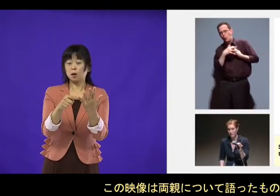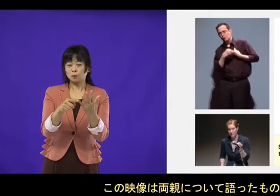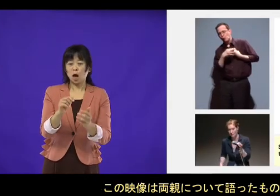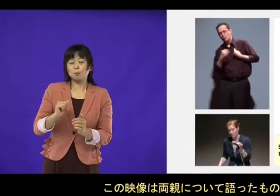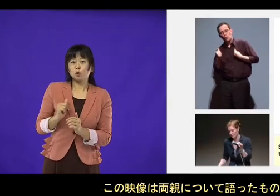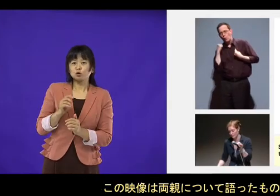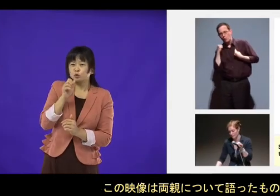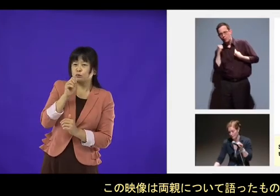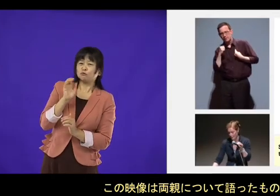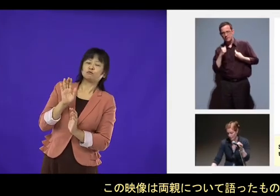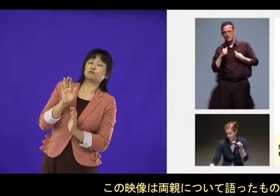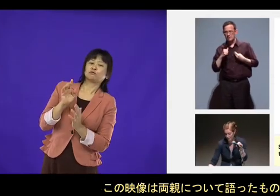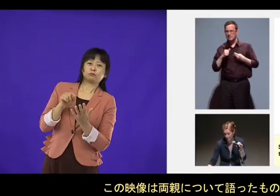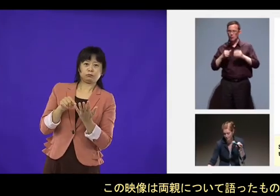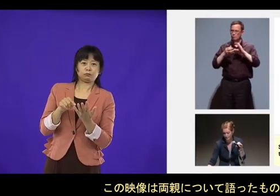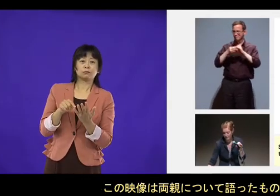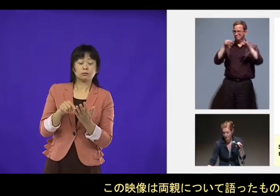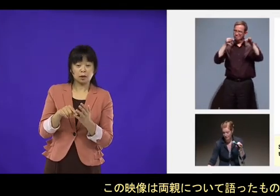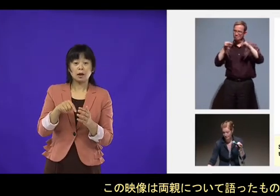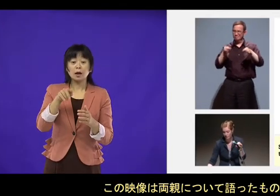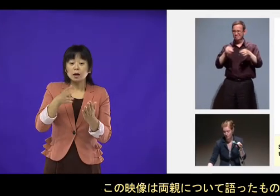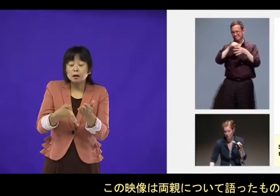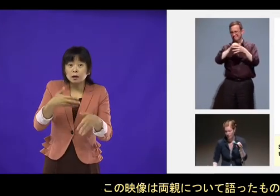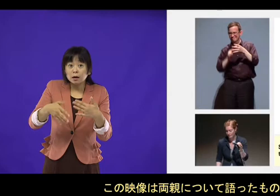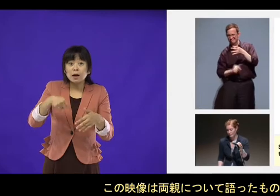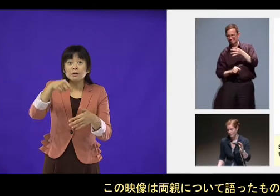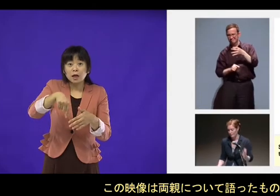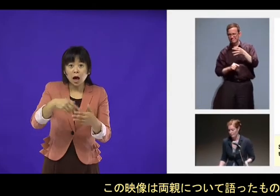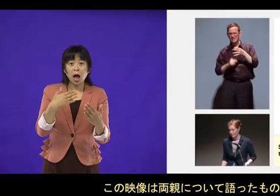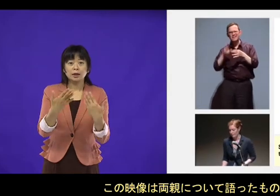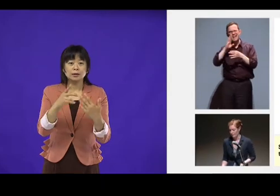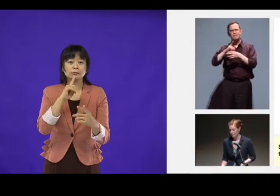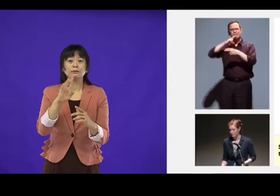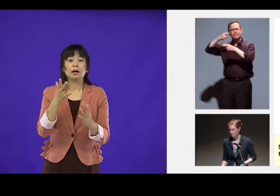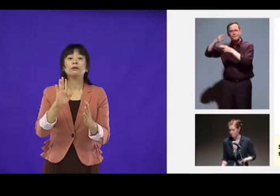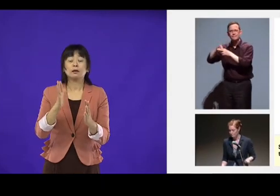the topic of the video, really, of the story.